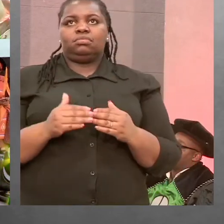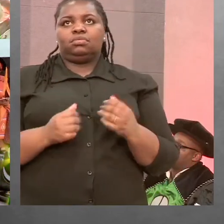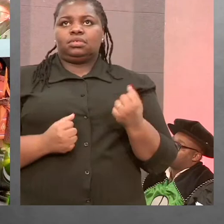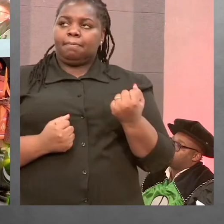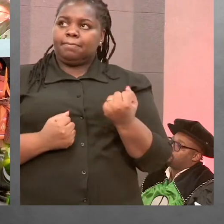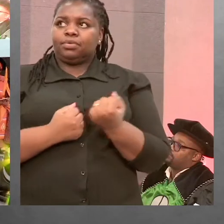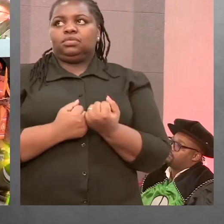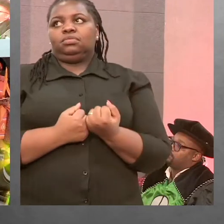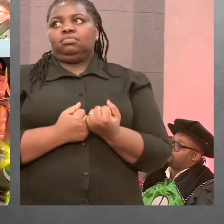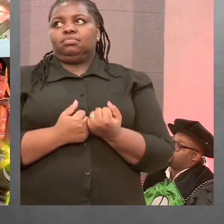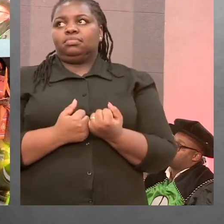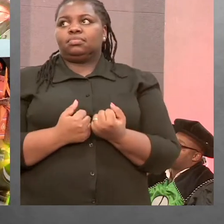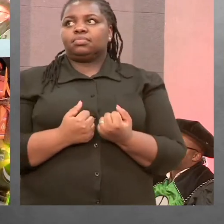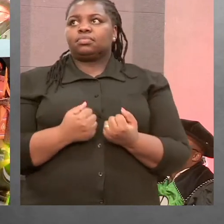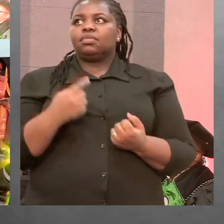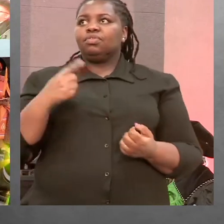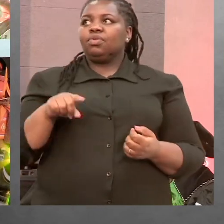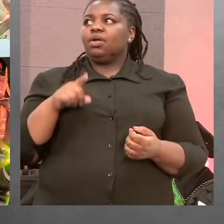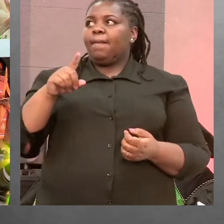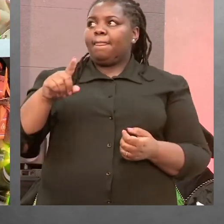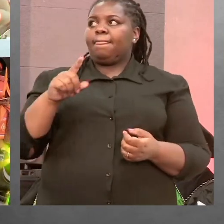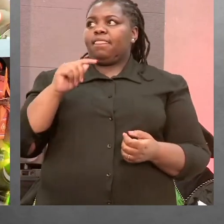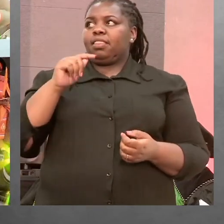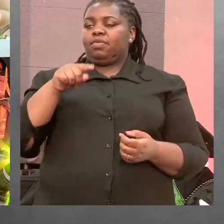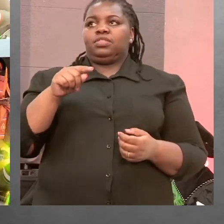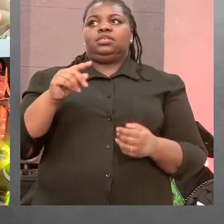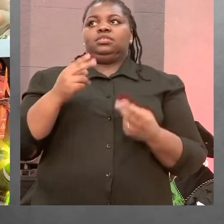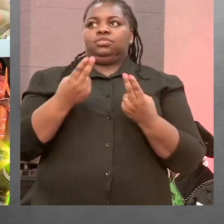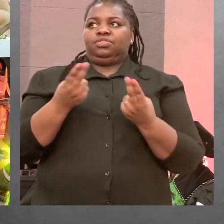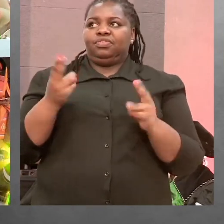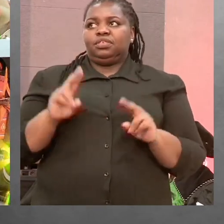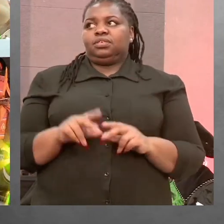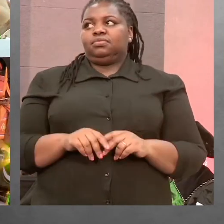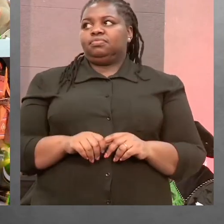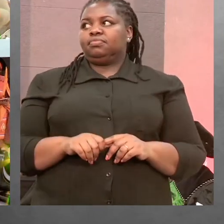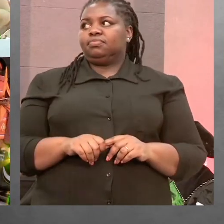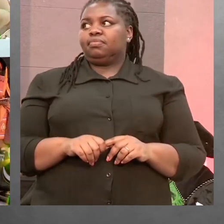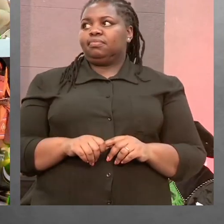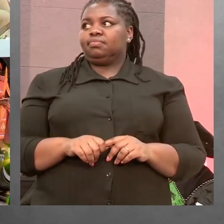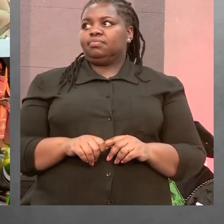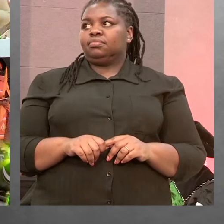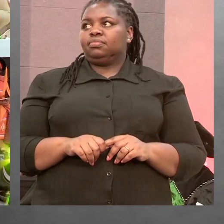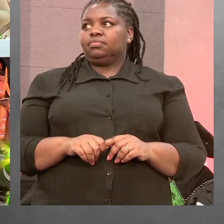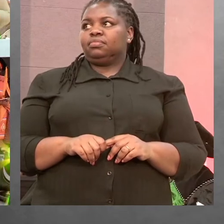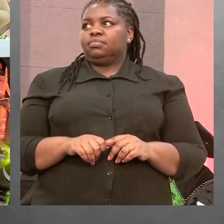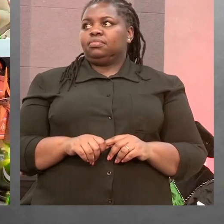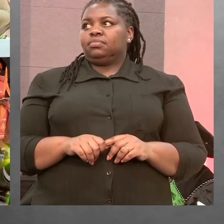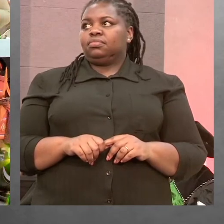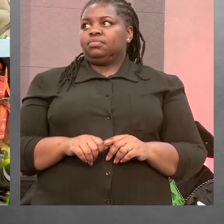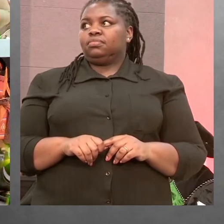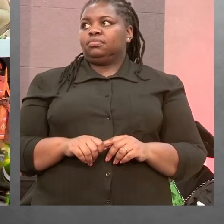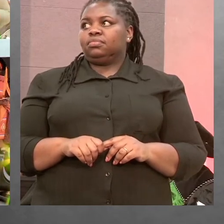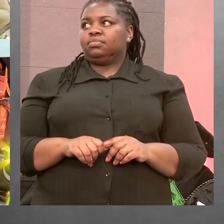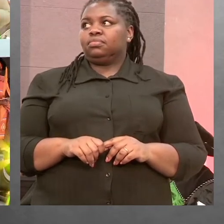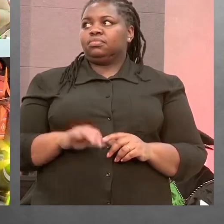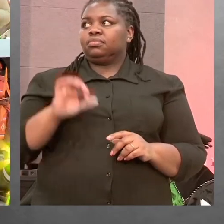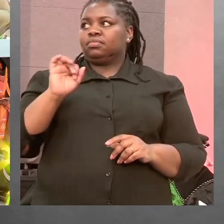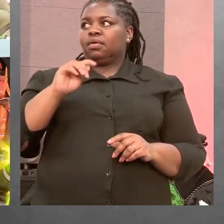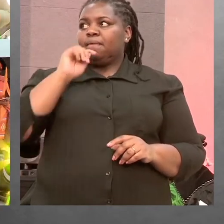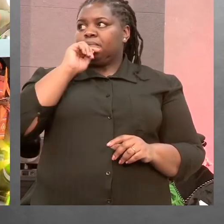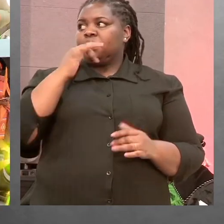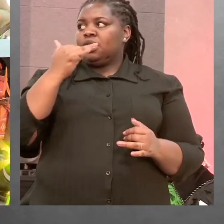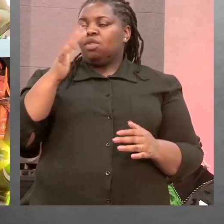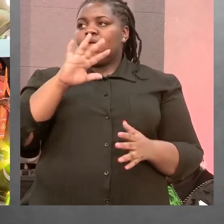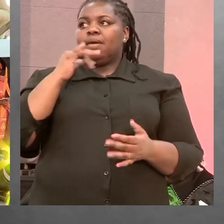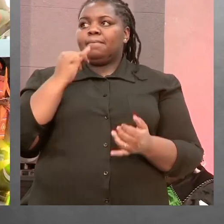longevity of this promising institution. It is by no accident